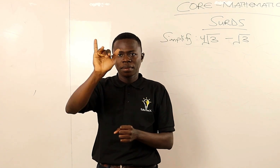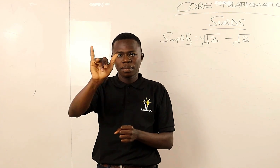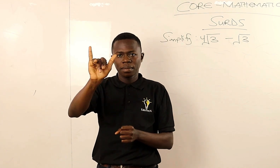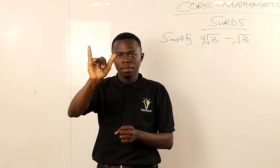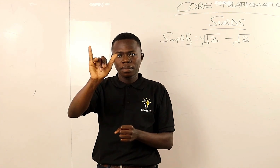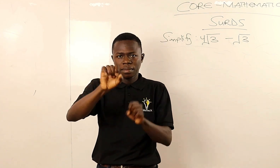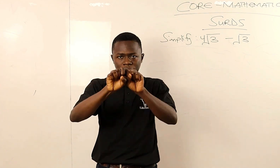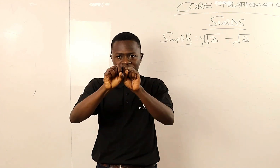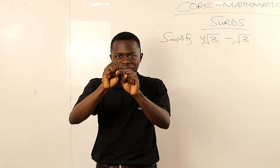the expression